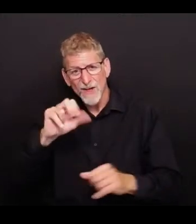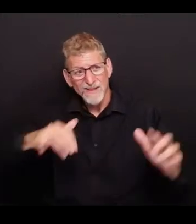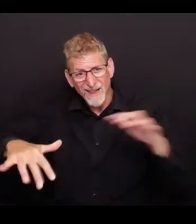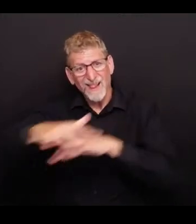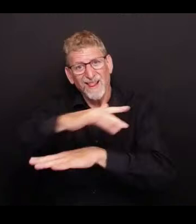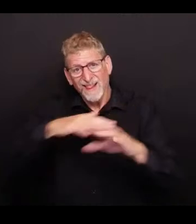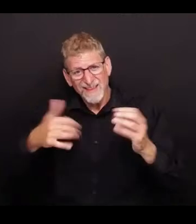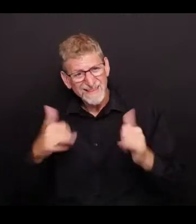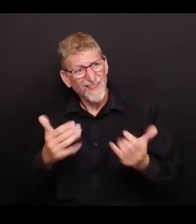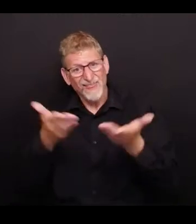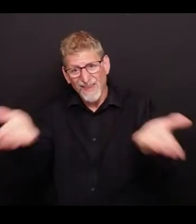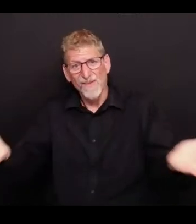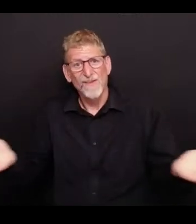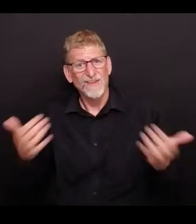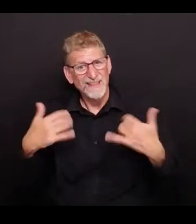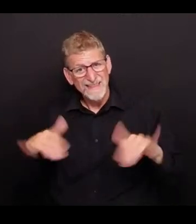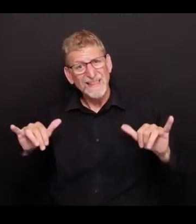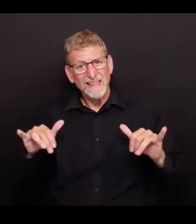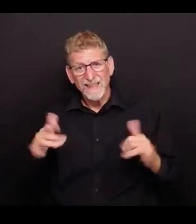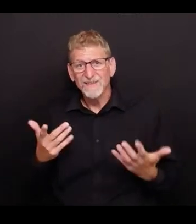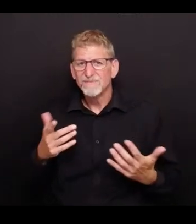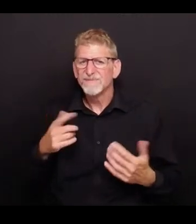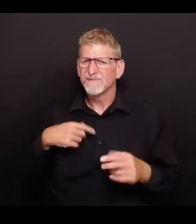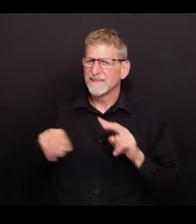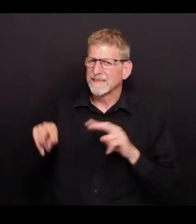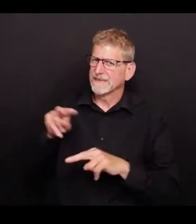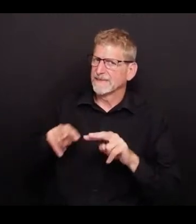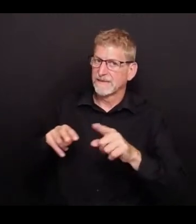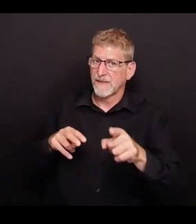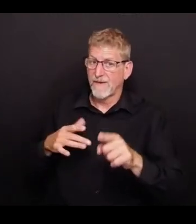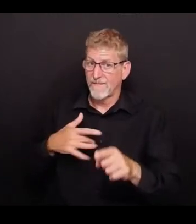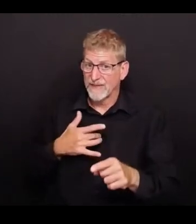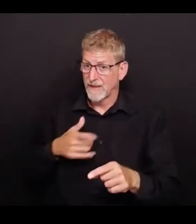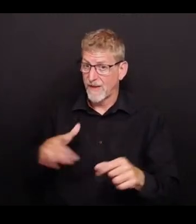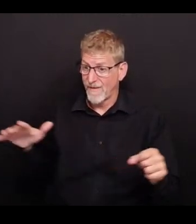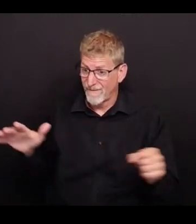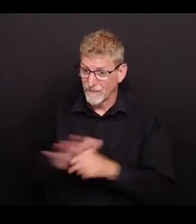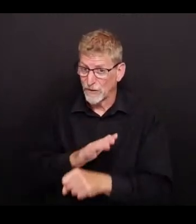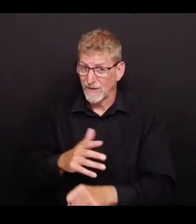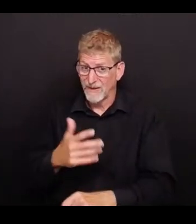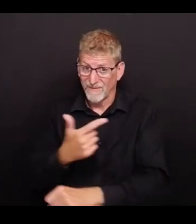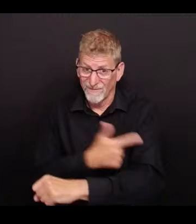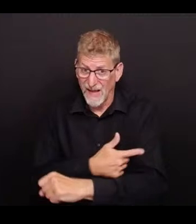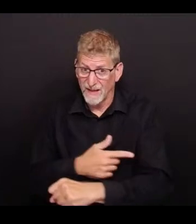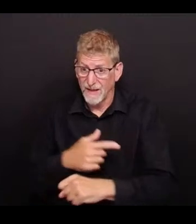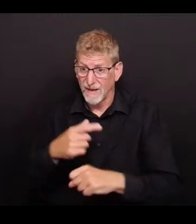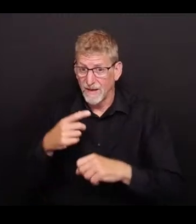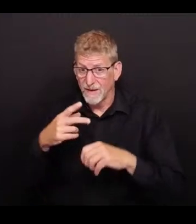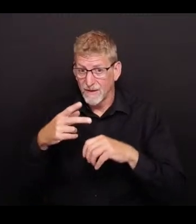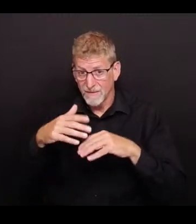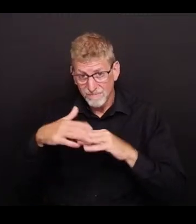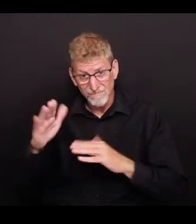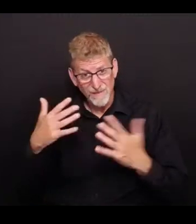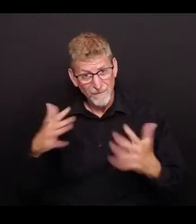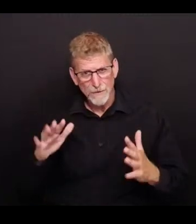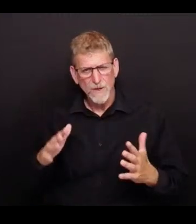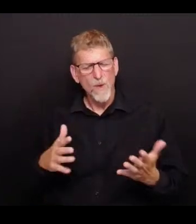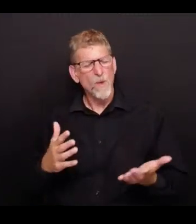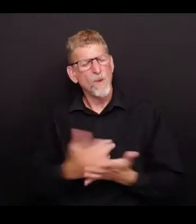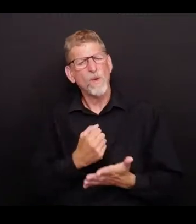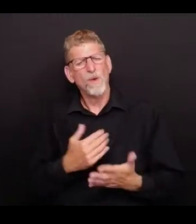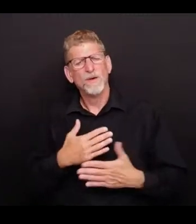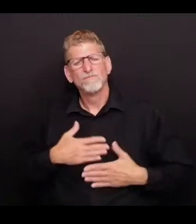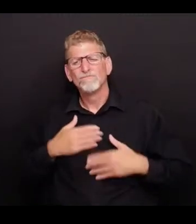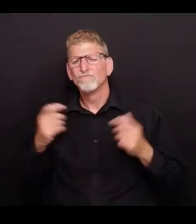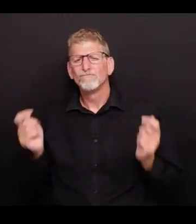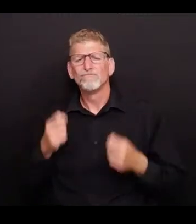be thoughtful about those things. But I think, if you're fully vaccinated, really kind of revel in that and have a great weekend with the